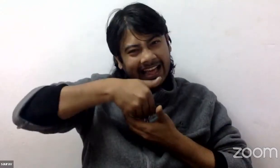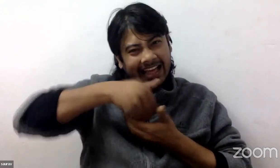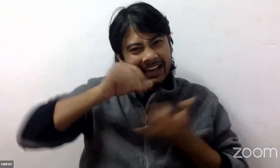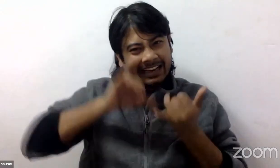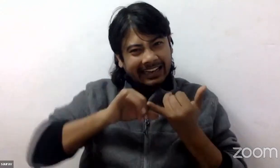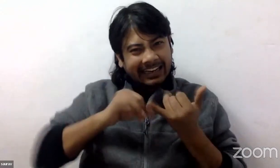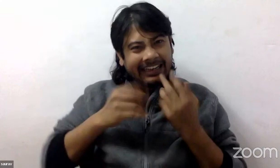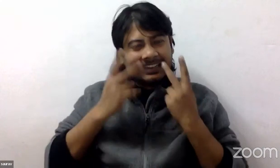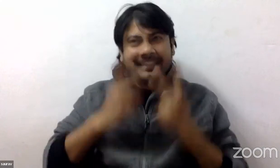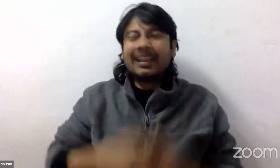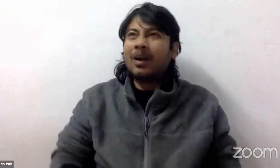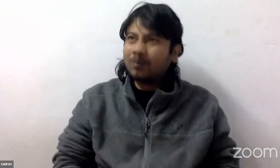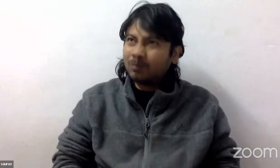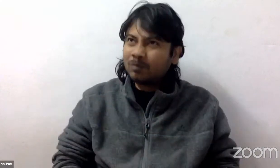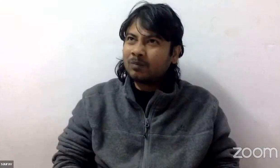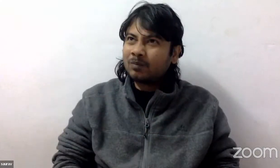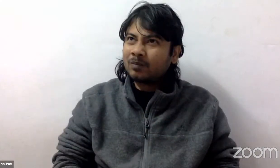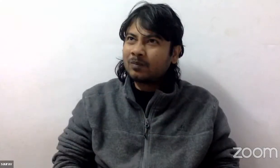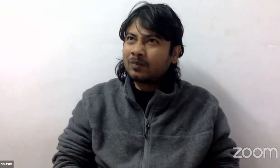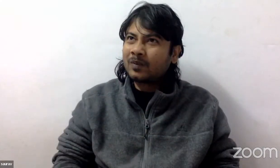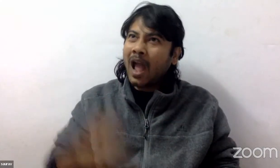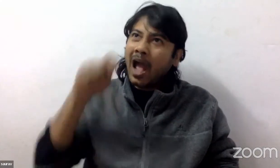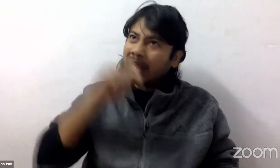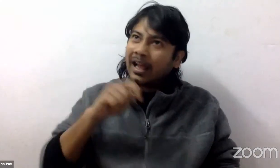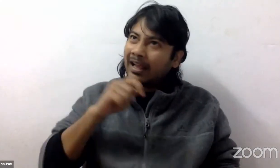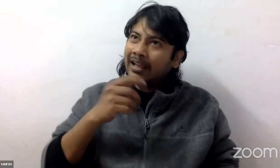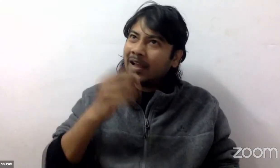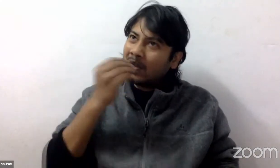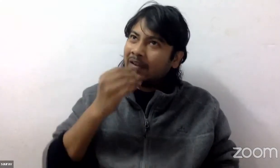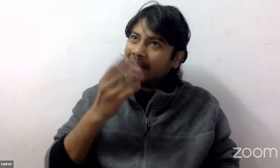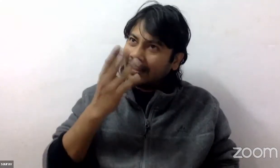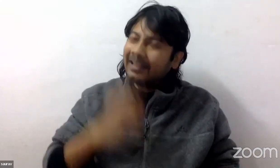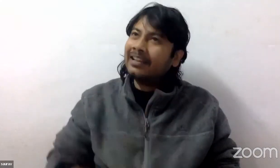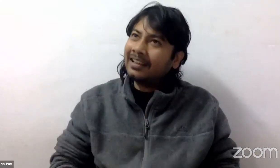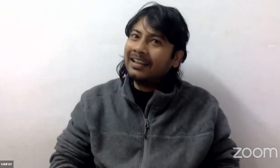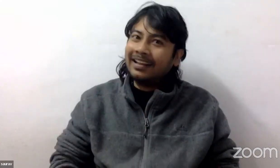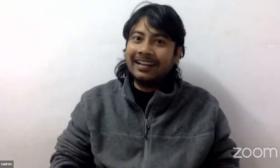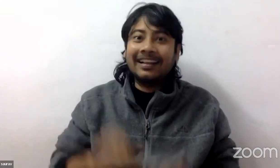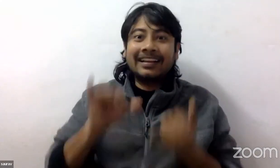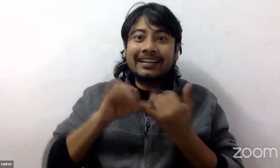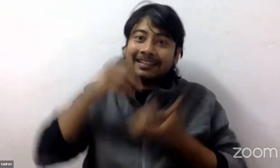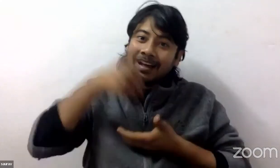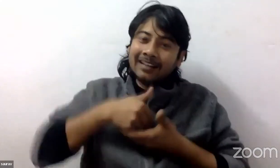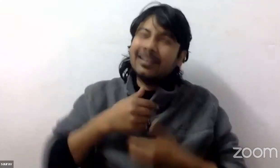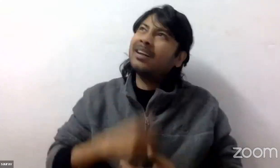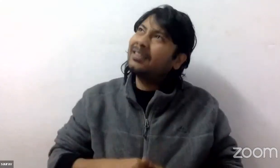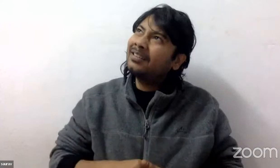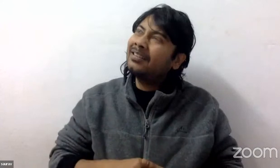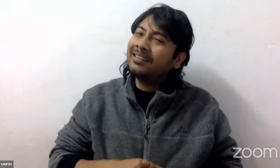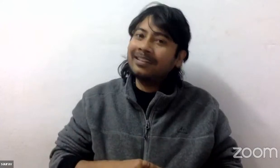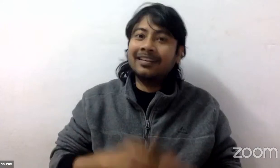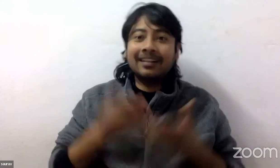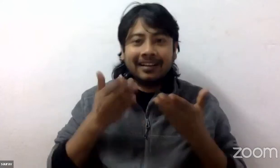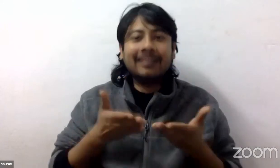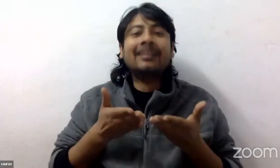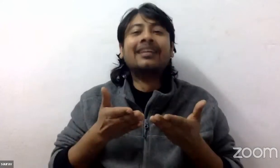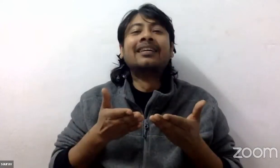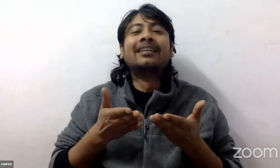do that. Okay, so be honest to yourself. We are talking what scriptures tell us. What